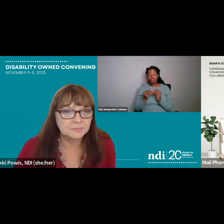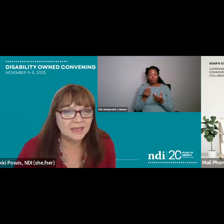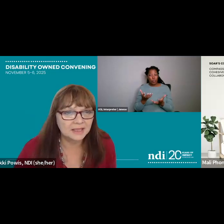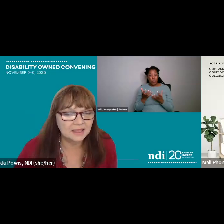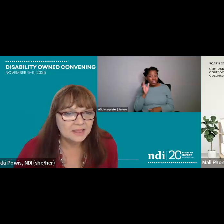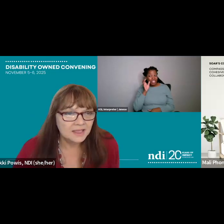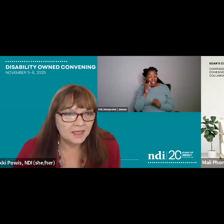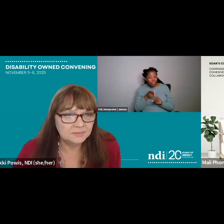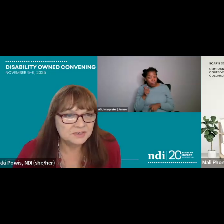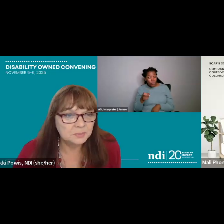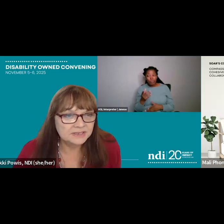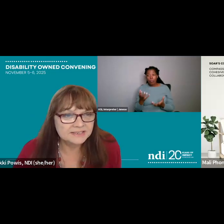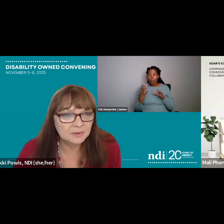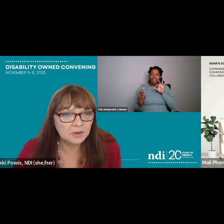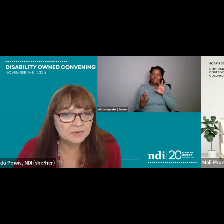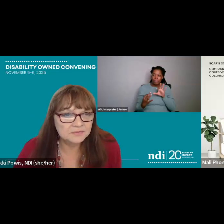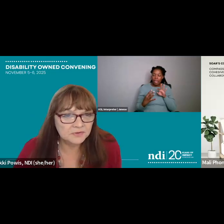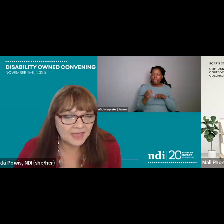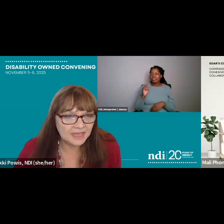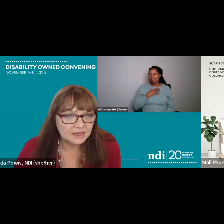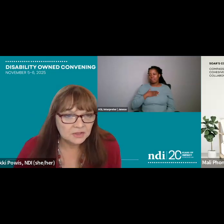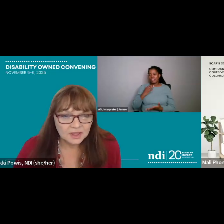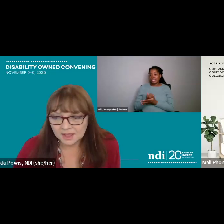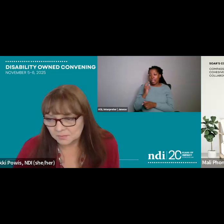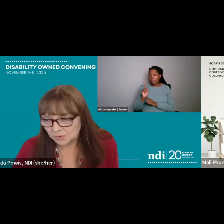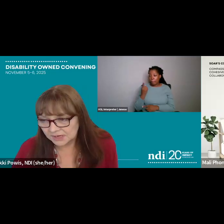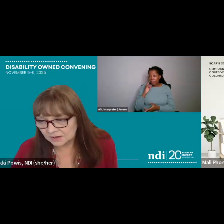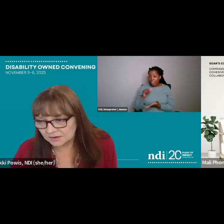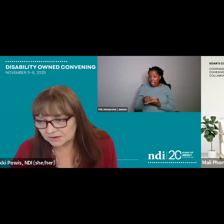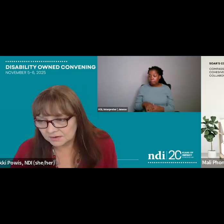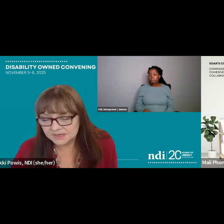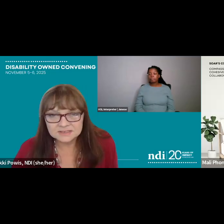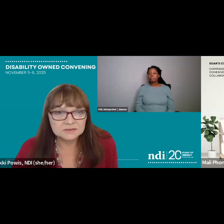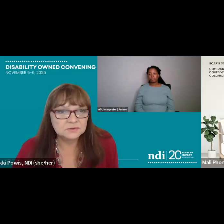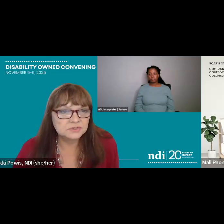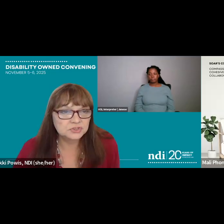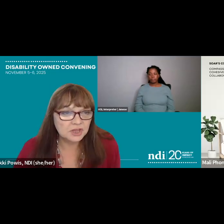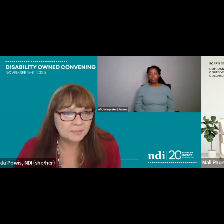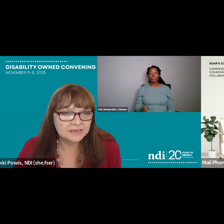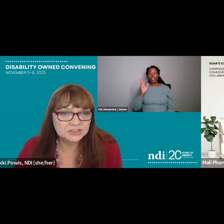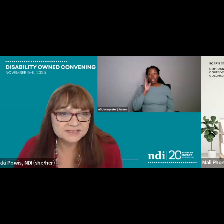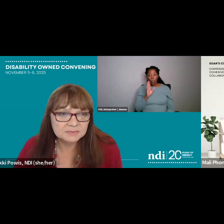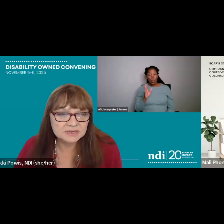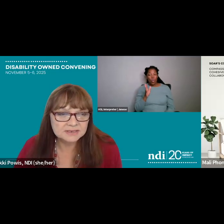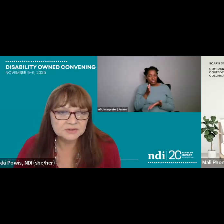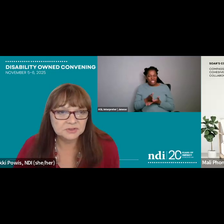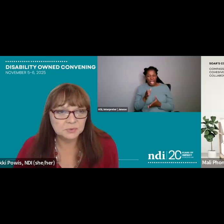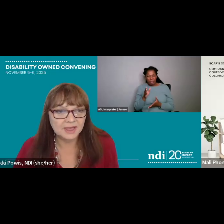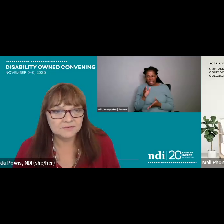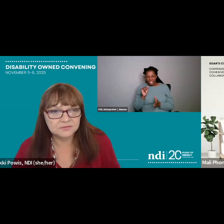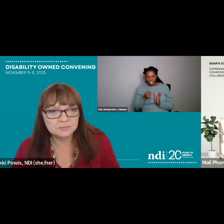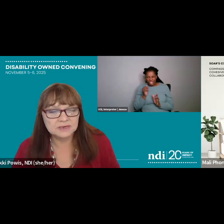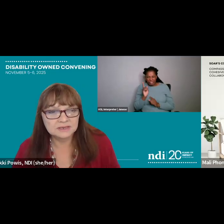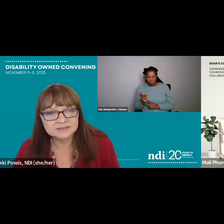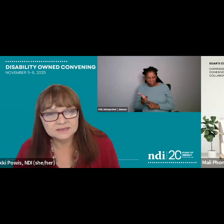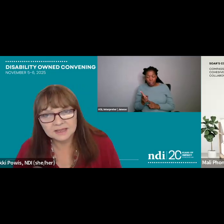want feedback. So please take a moment for that. We are going to stop in just a minute so you